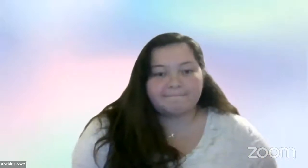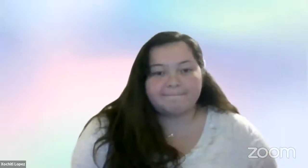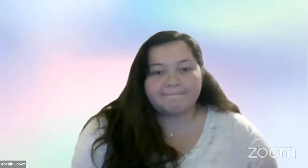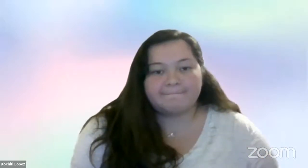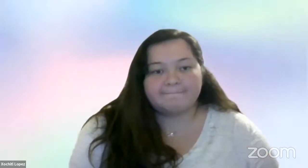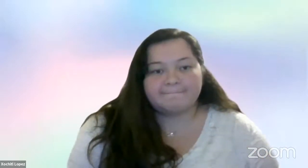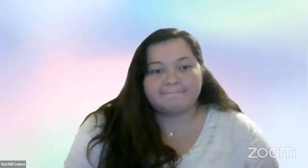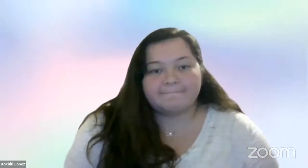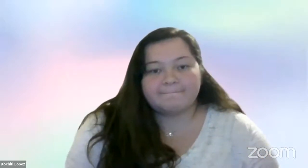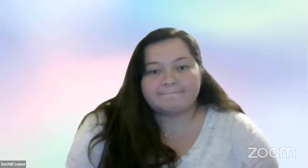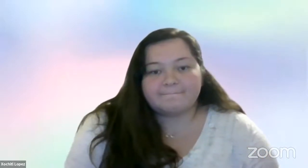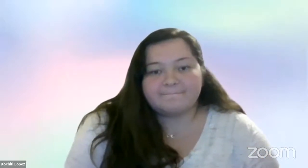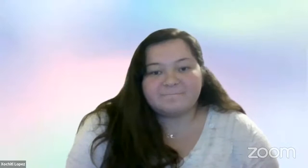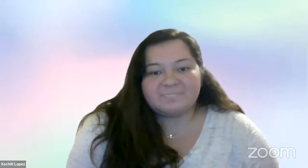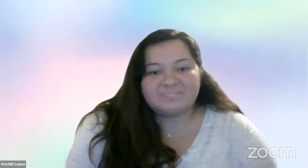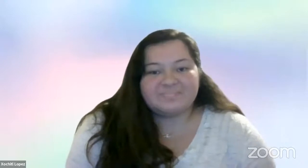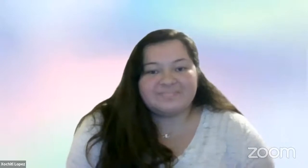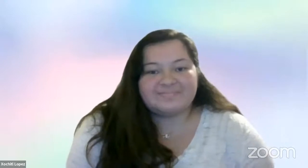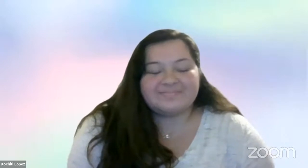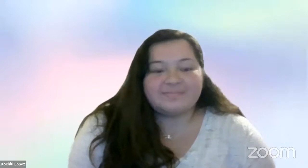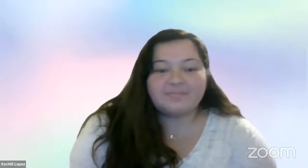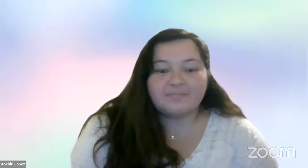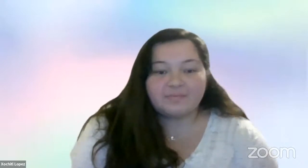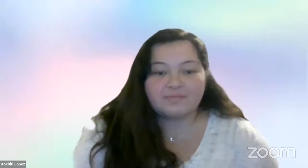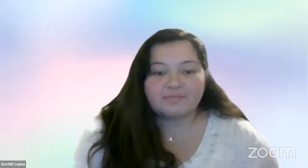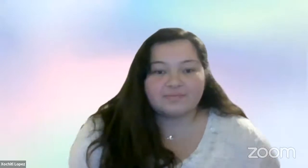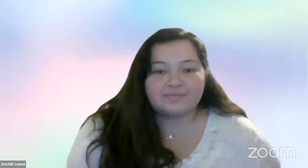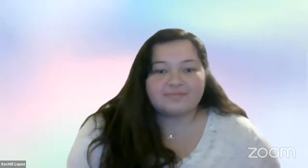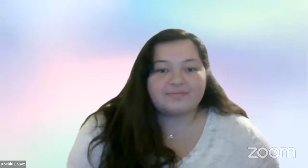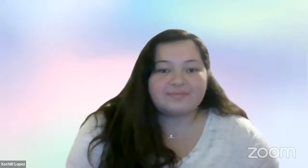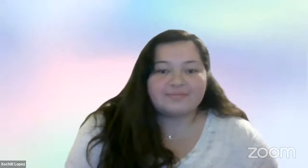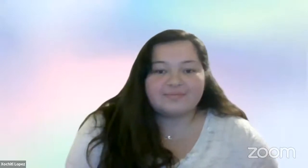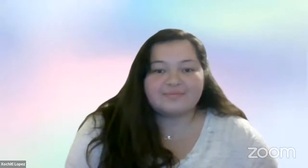Beth. Wow, wonderful, wonderful.